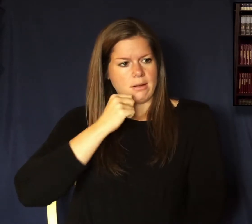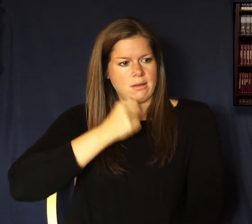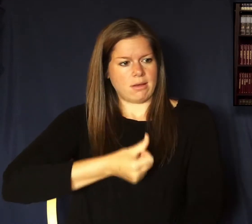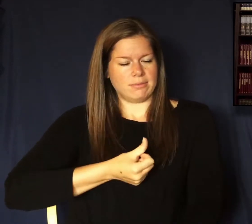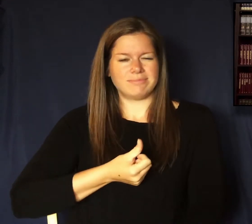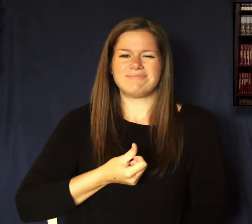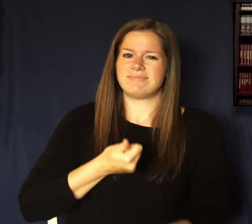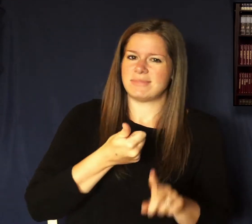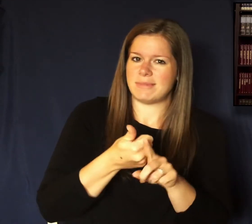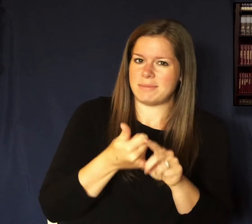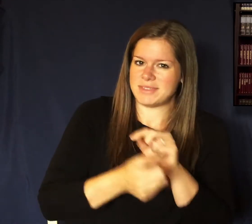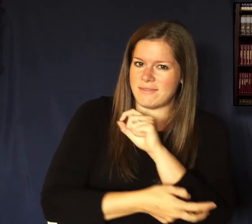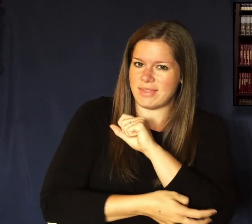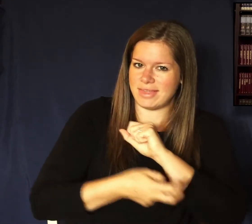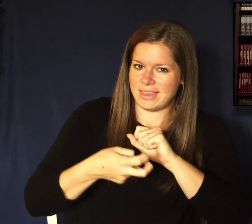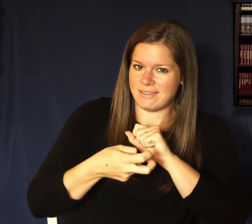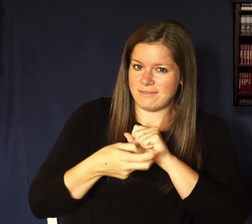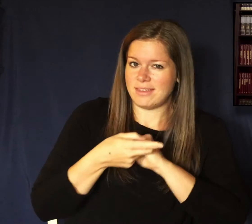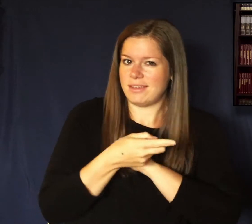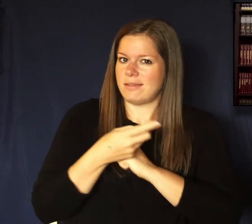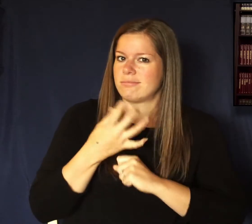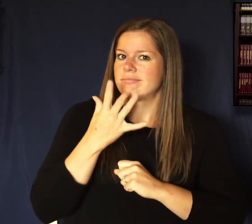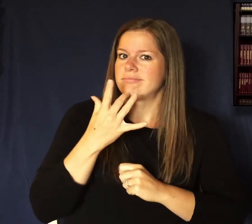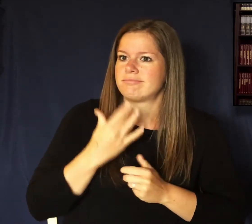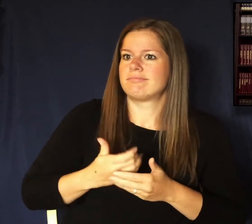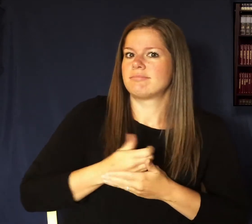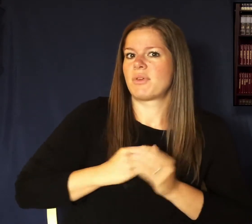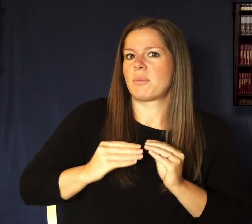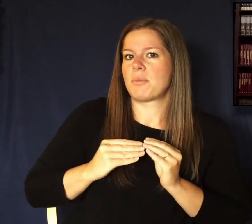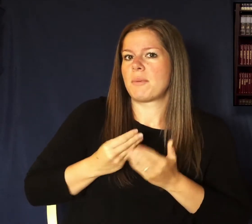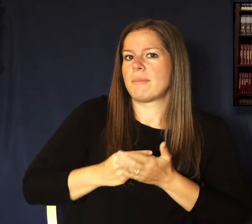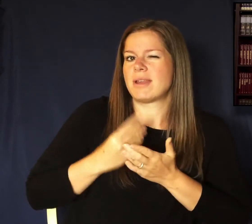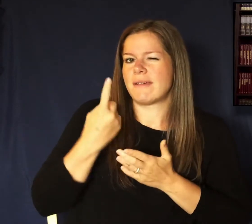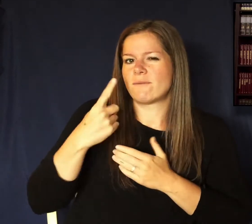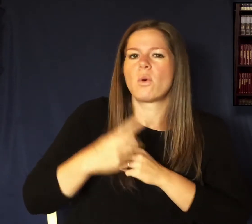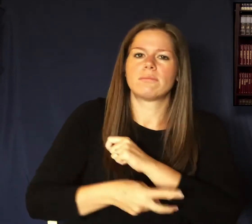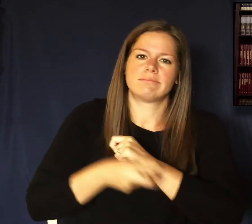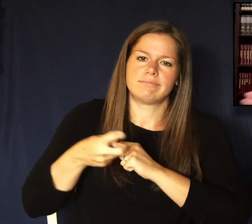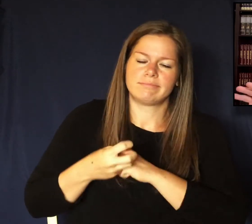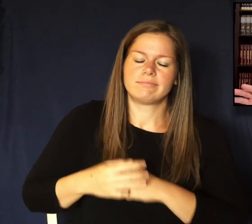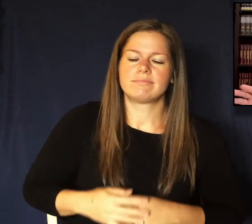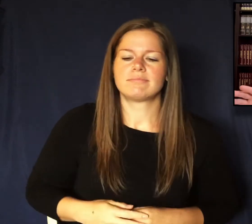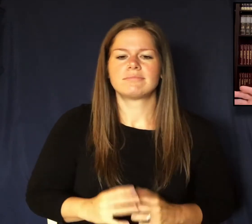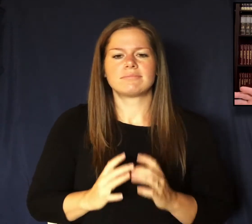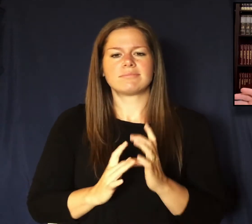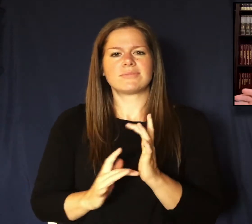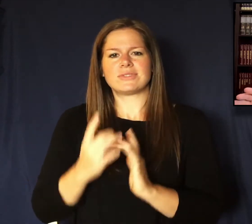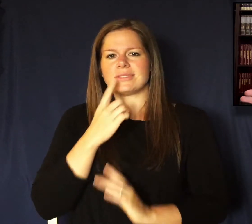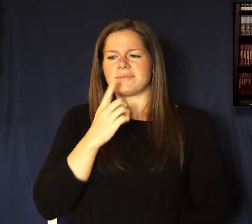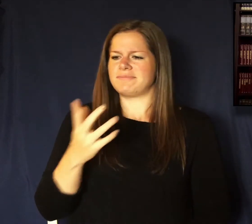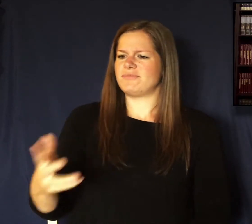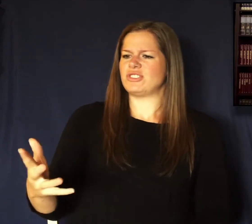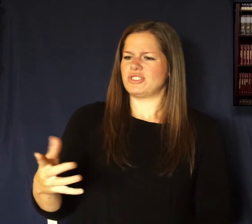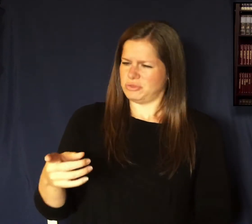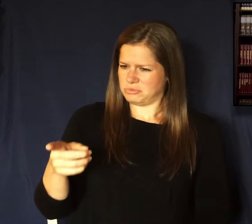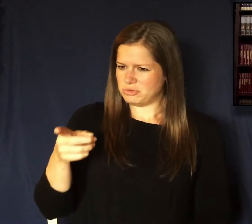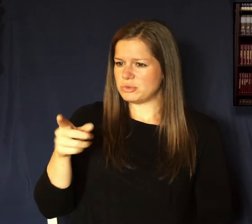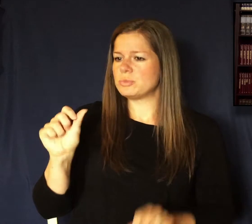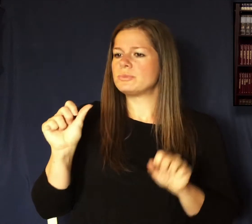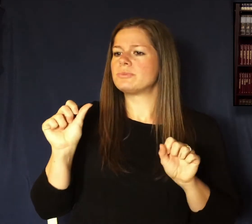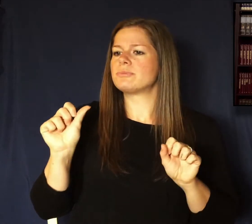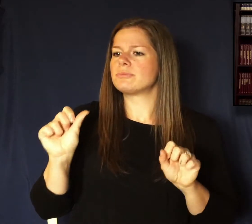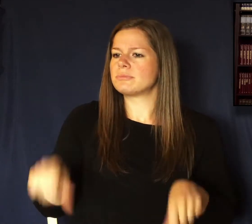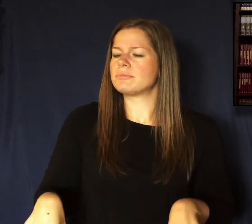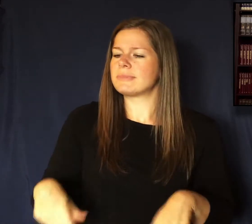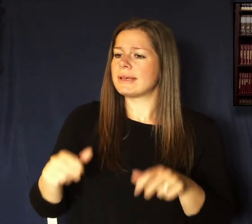himself to what was put in it. Jesus said, "Leave her alone, so that she may keep it for the day of my burial. For the poor you will always have